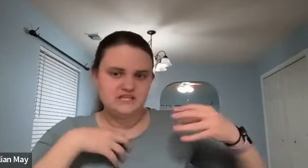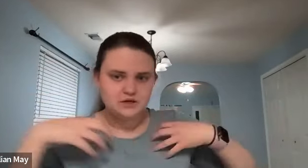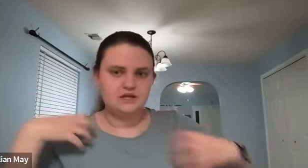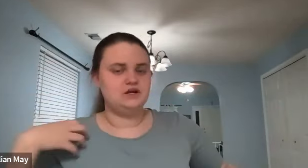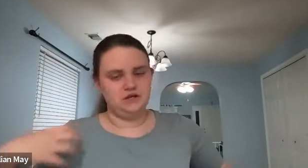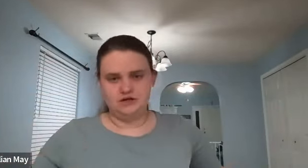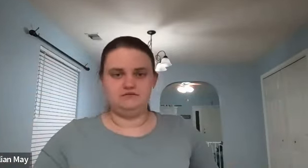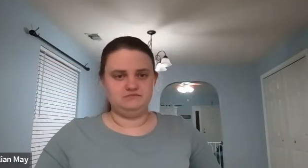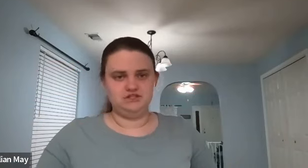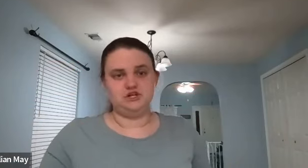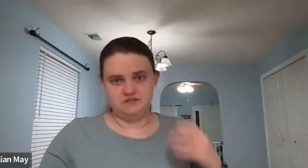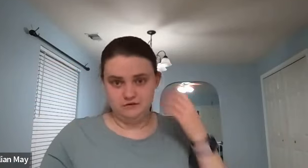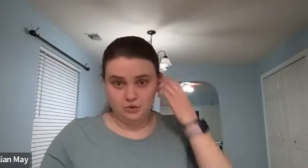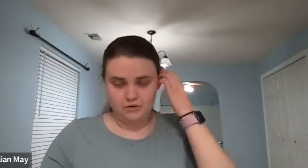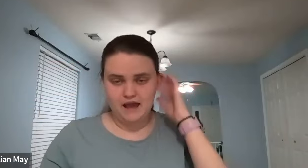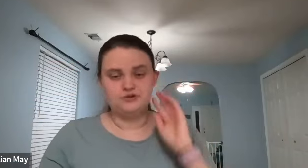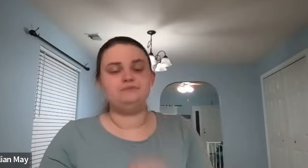here, to show it's a floral pattern.